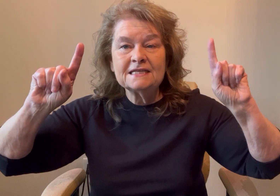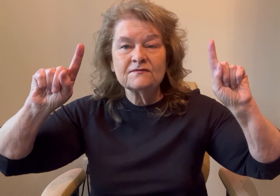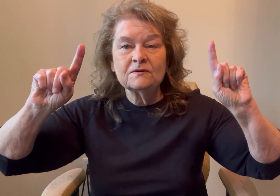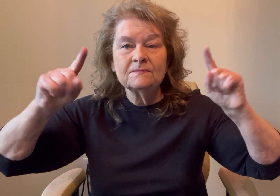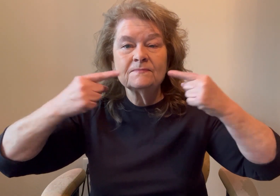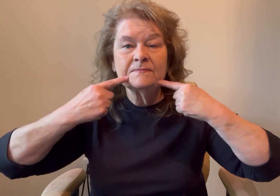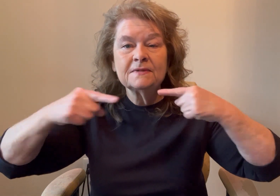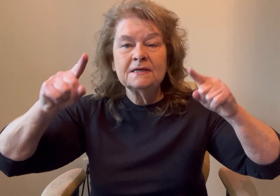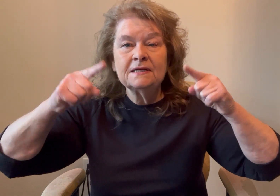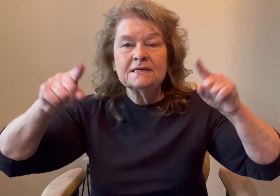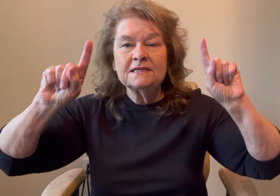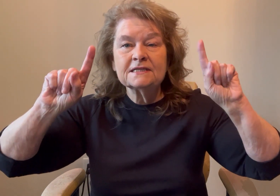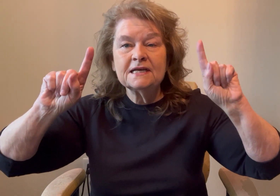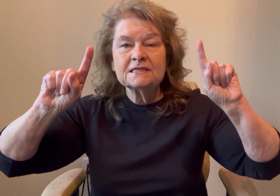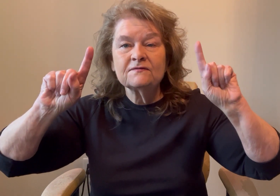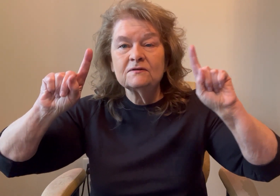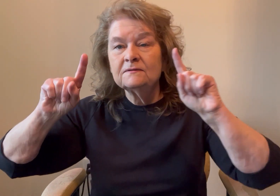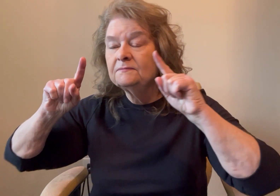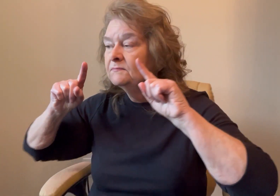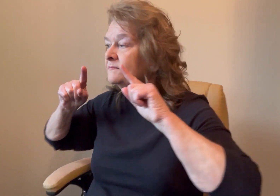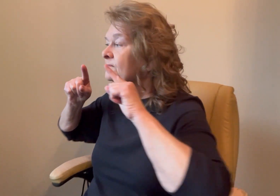Successful. Successful.